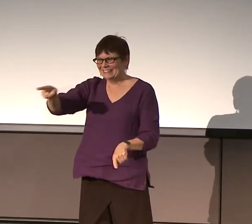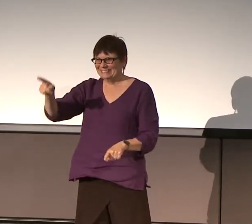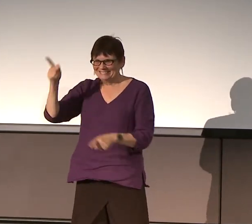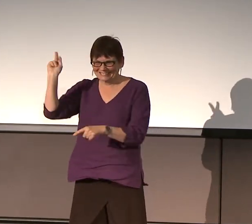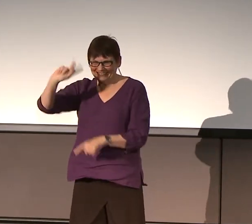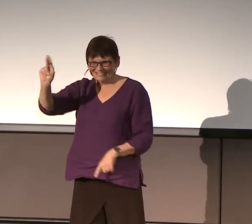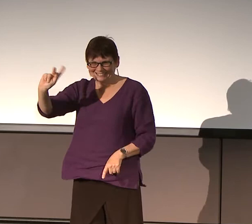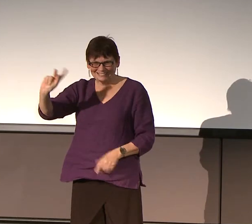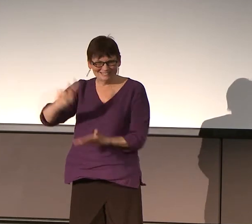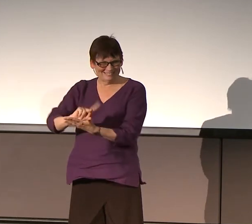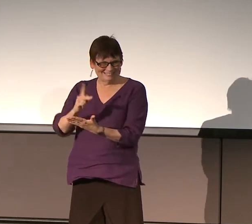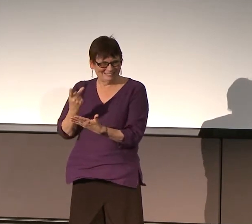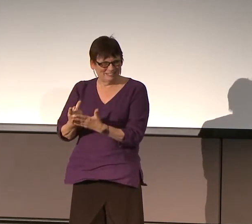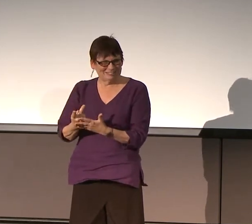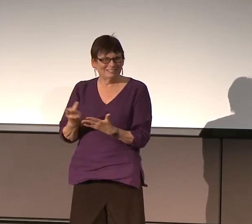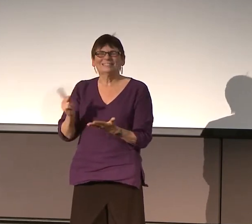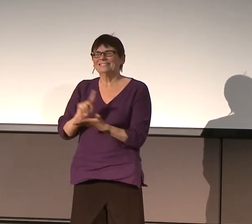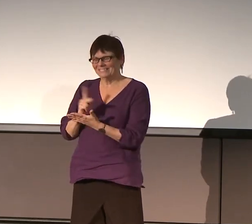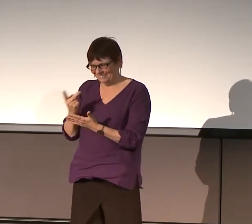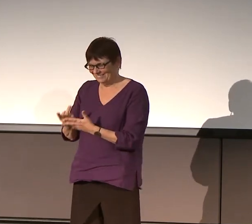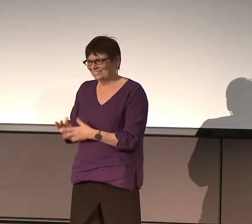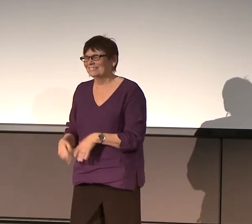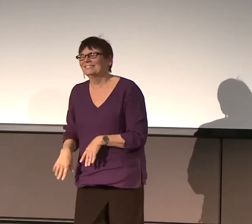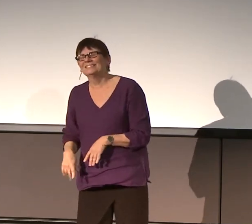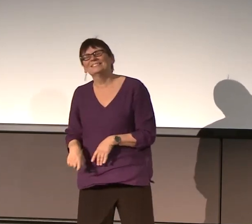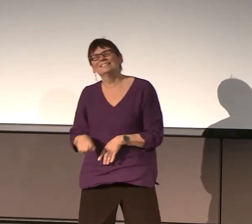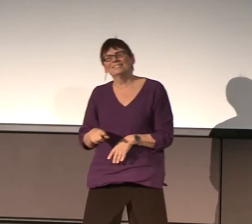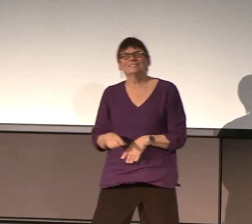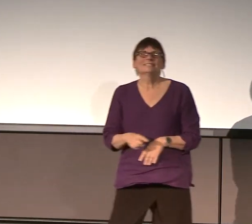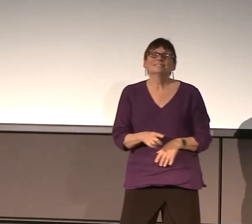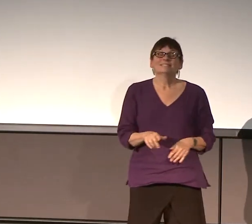right. You've got the right answer, the kitchen.